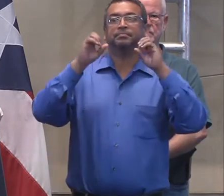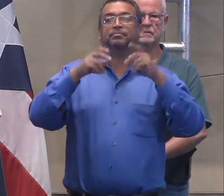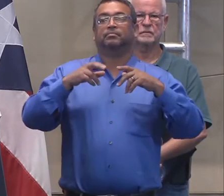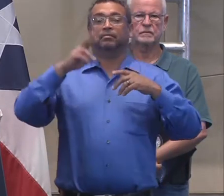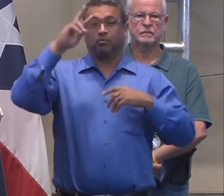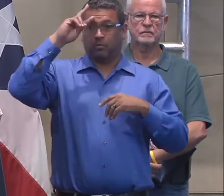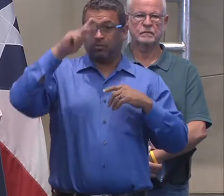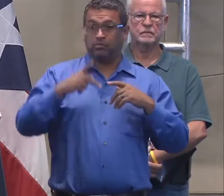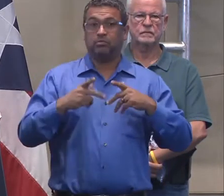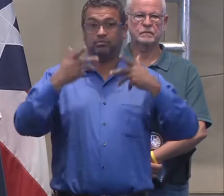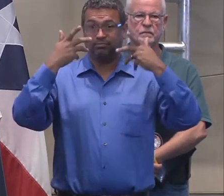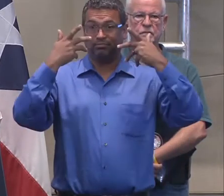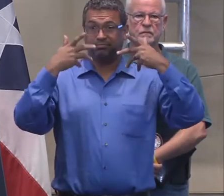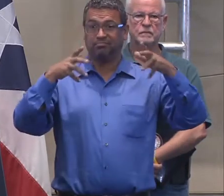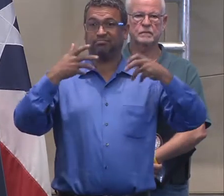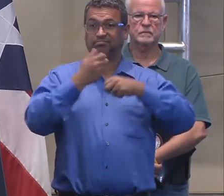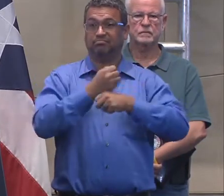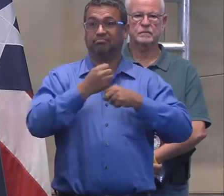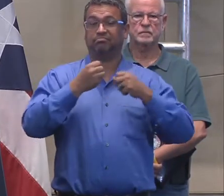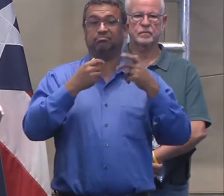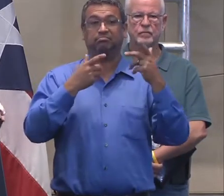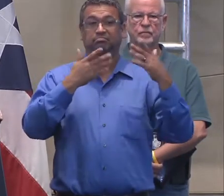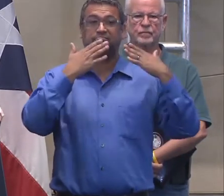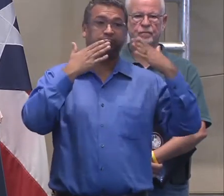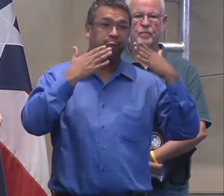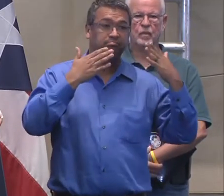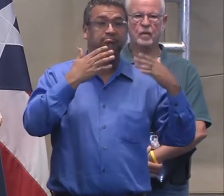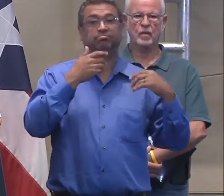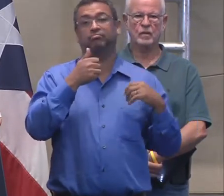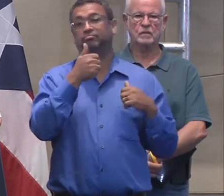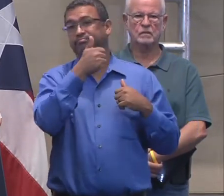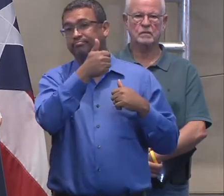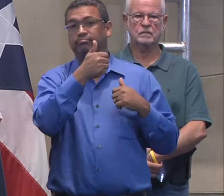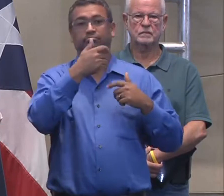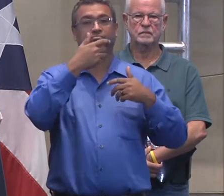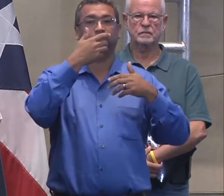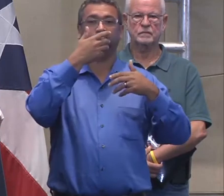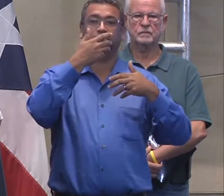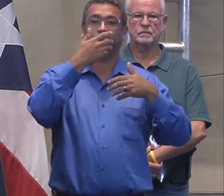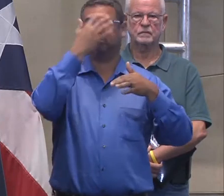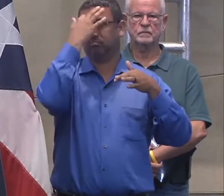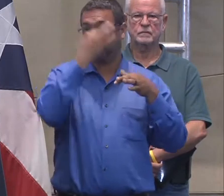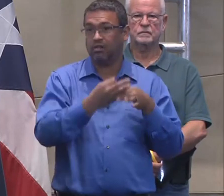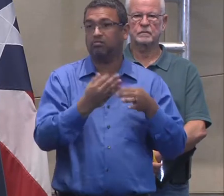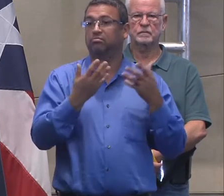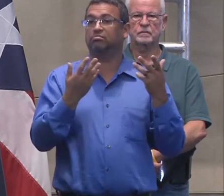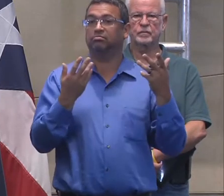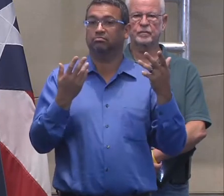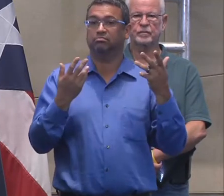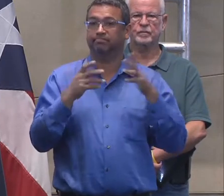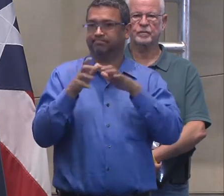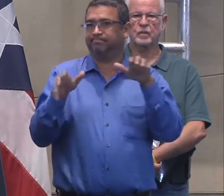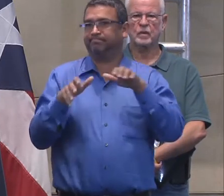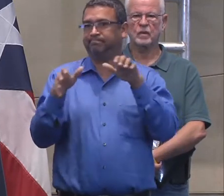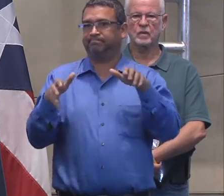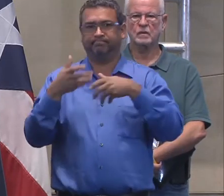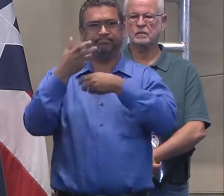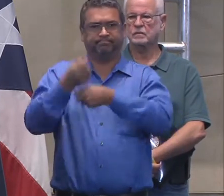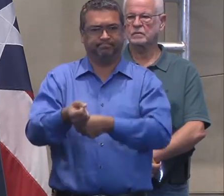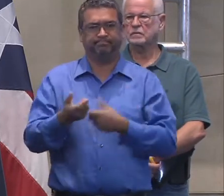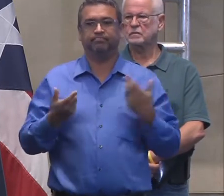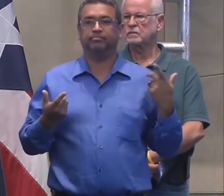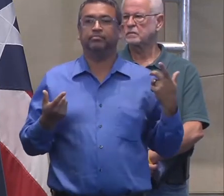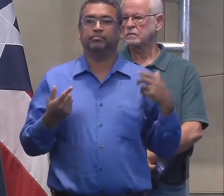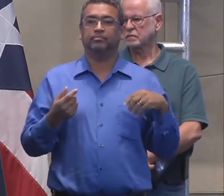Again, we're grateful for his leadership, for his faith in the efforts that we are doing, and of course, his